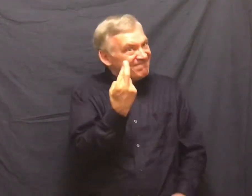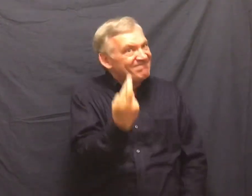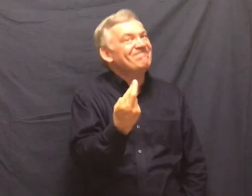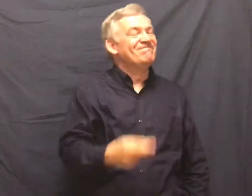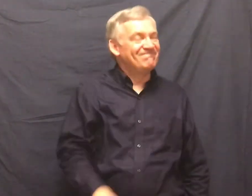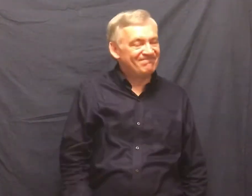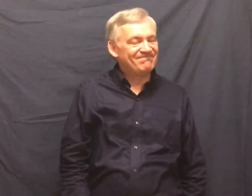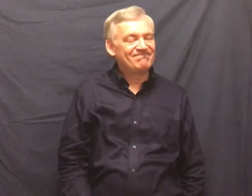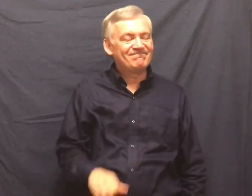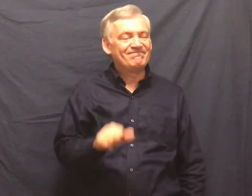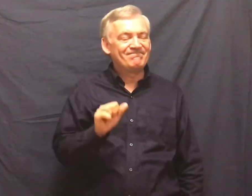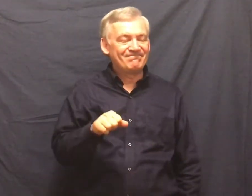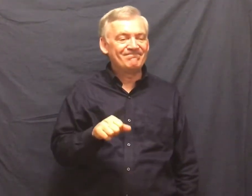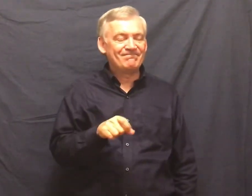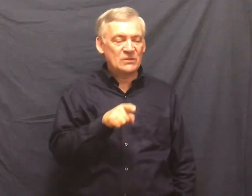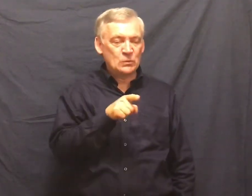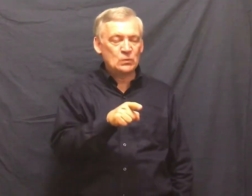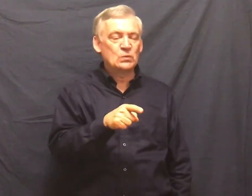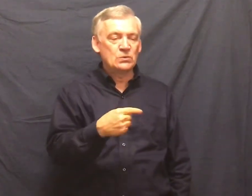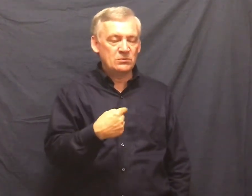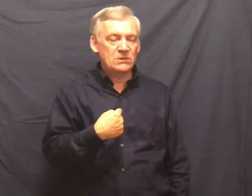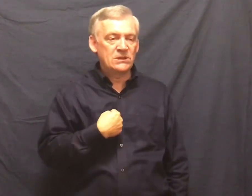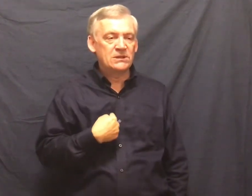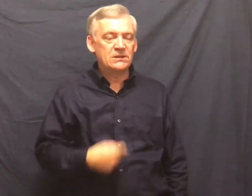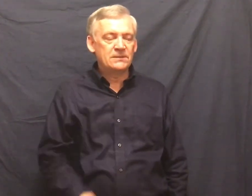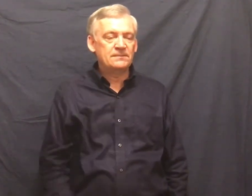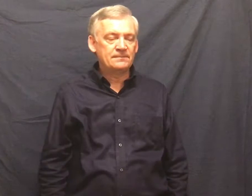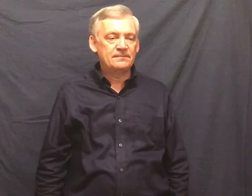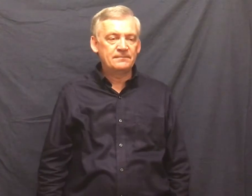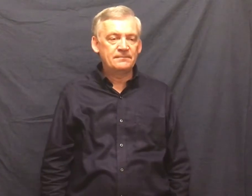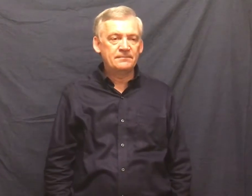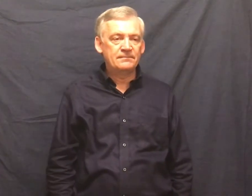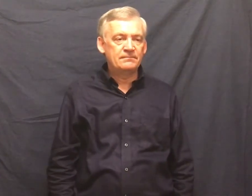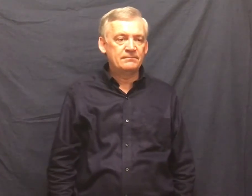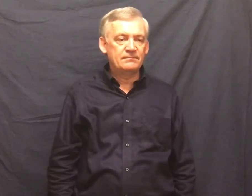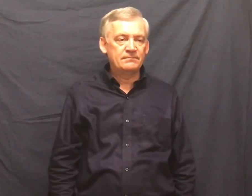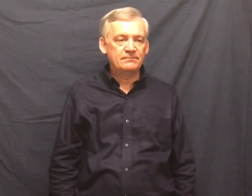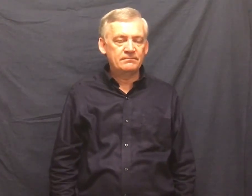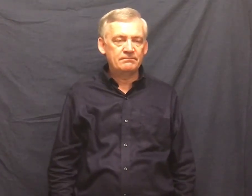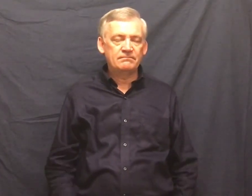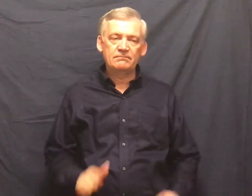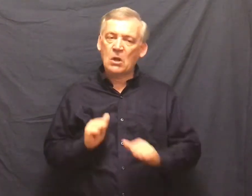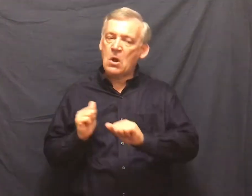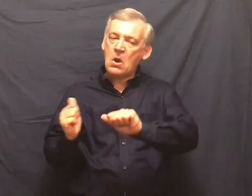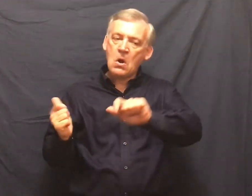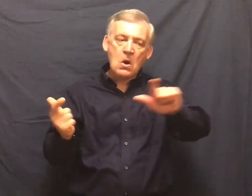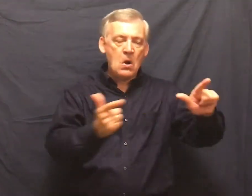You and me. Everybody gonna be nice to you.